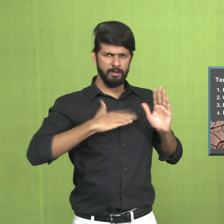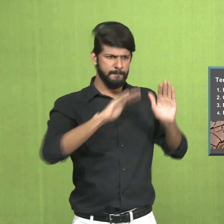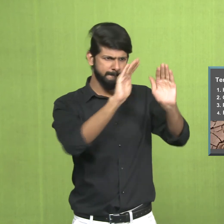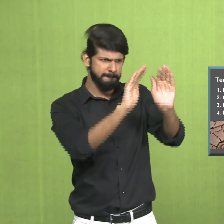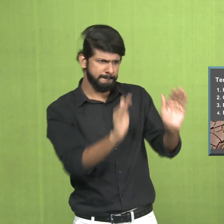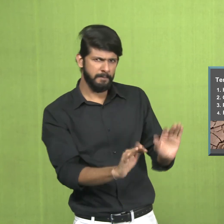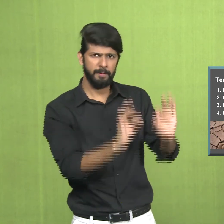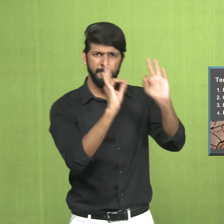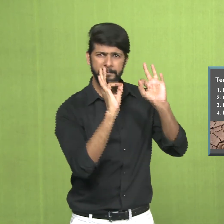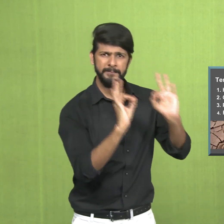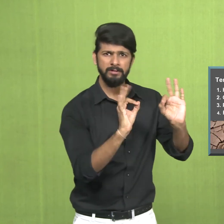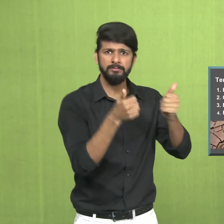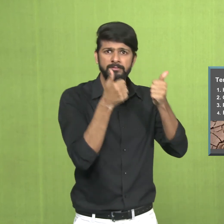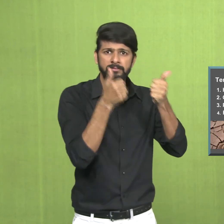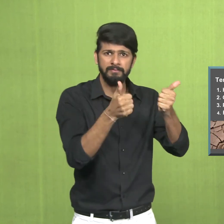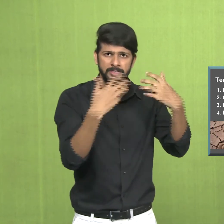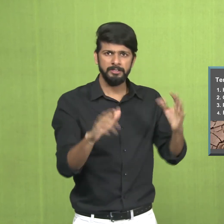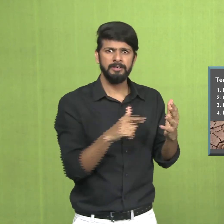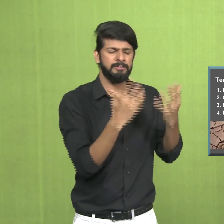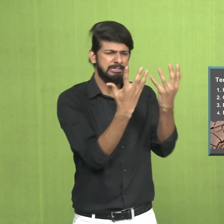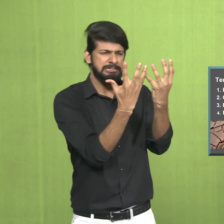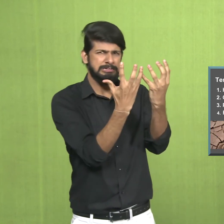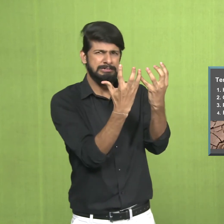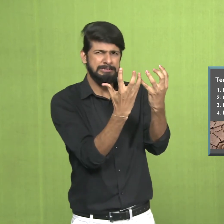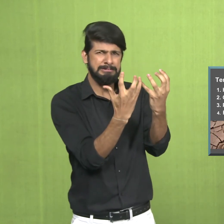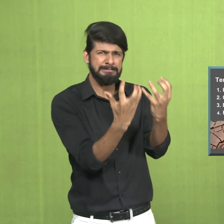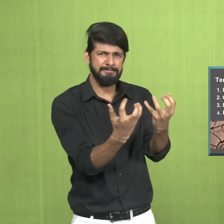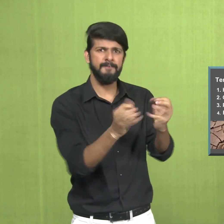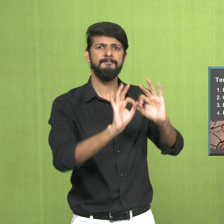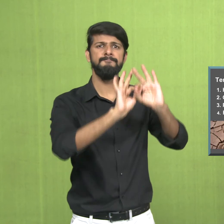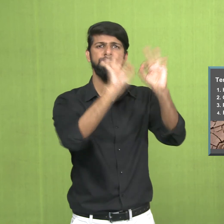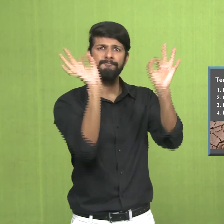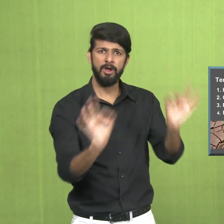Once the drying is done, they would ensure